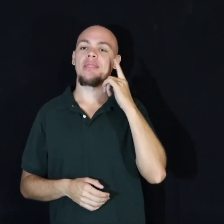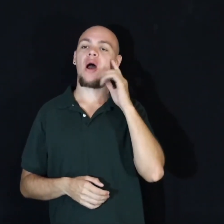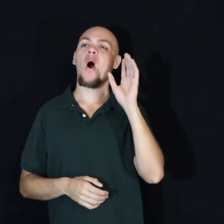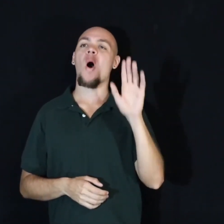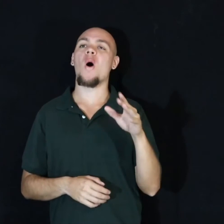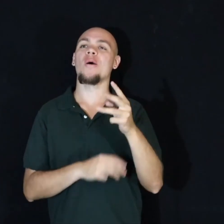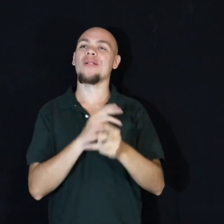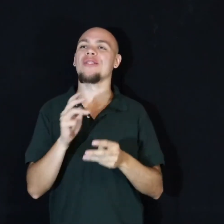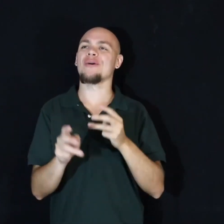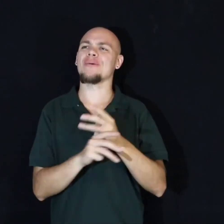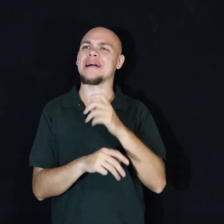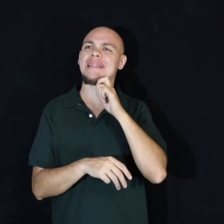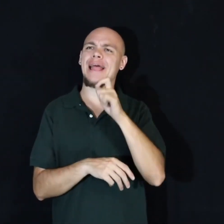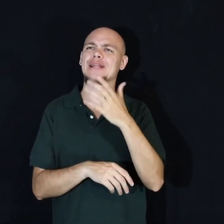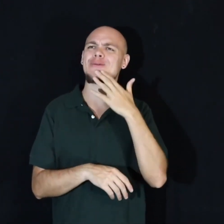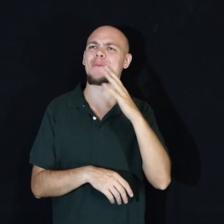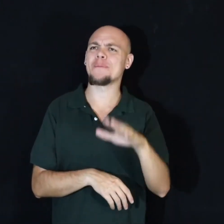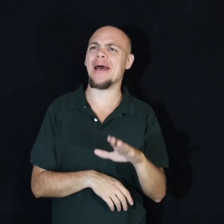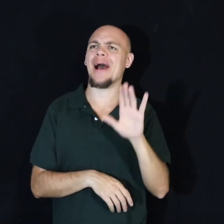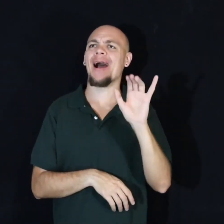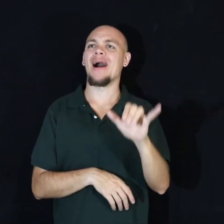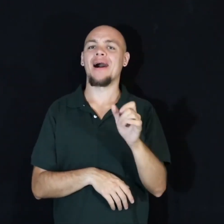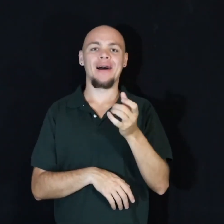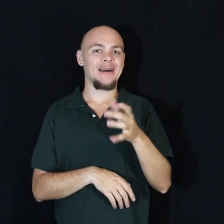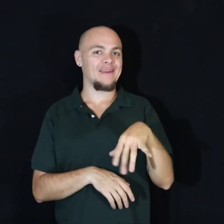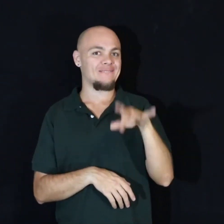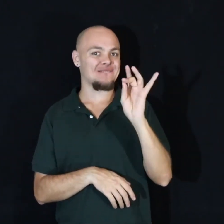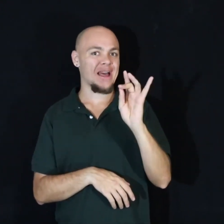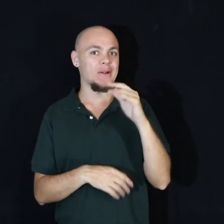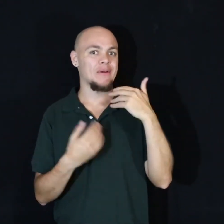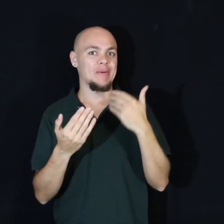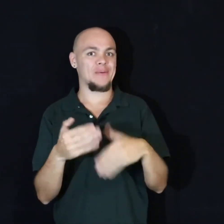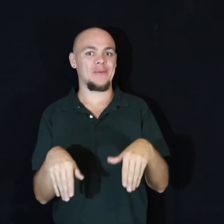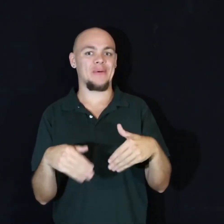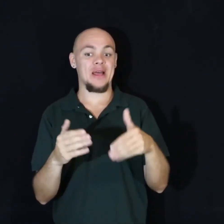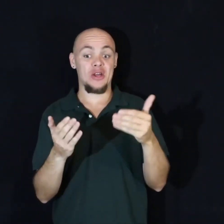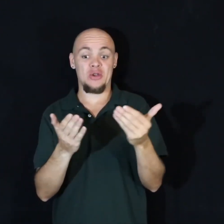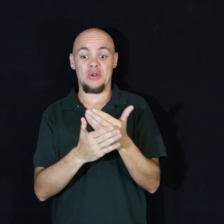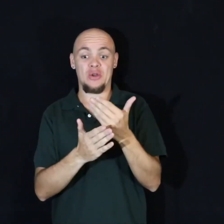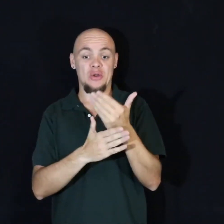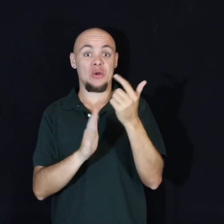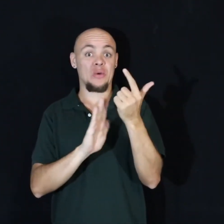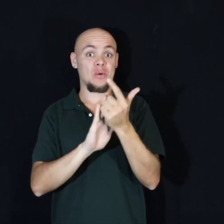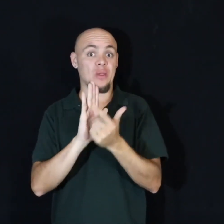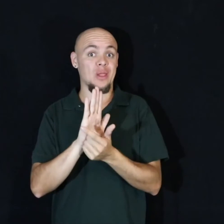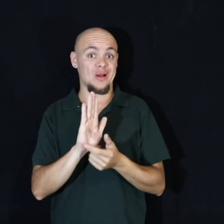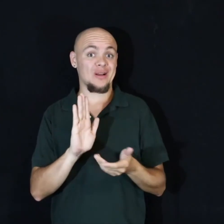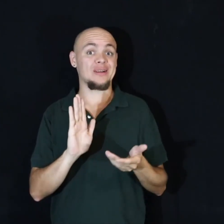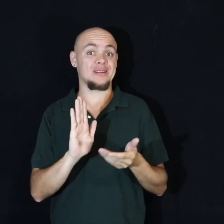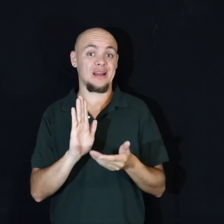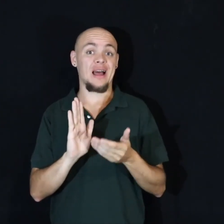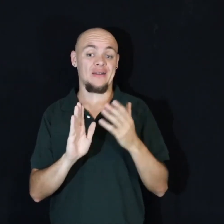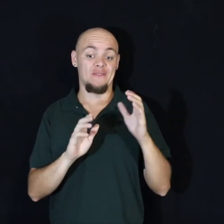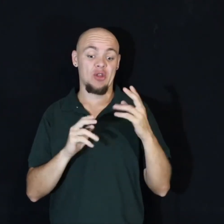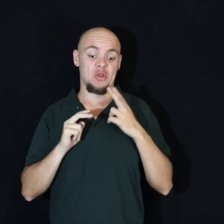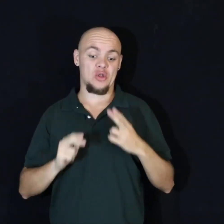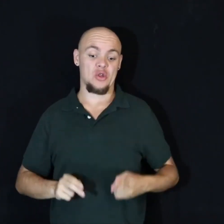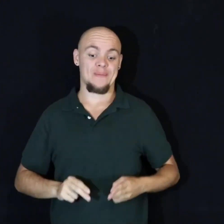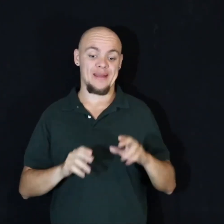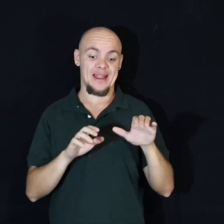after all. He had discovered a great law of human action without knowing it, namely, that in order to make a man